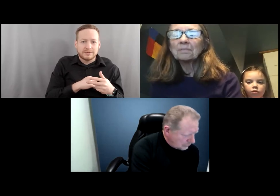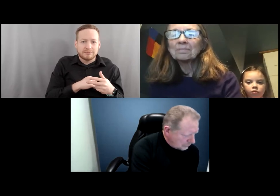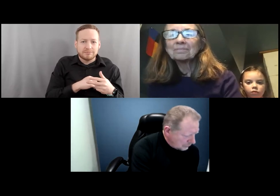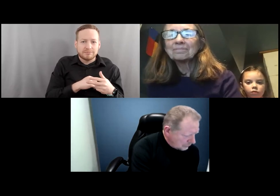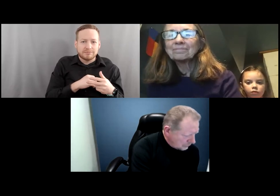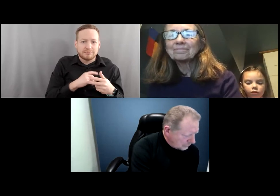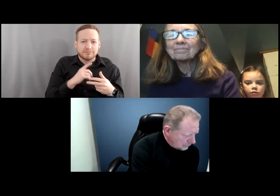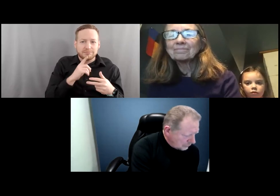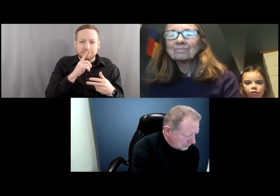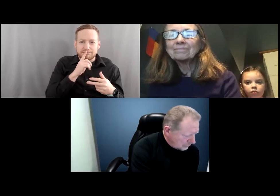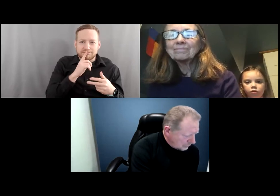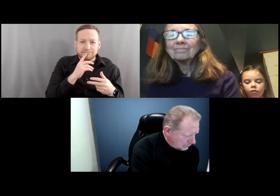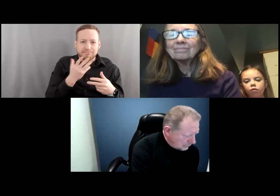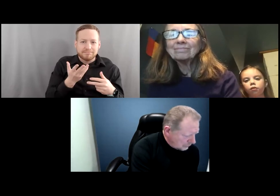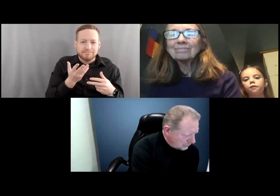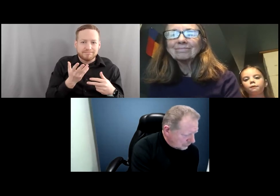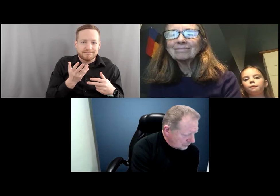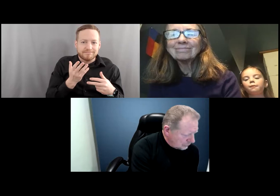vote.